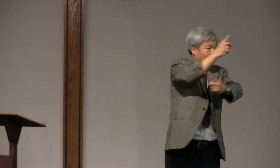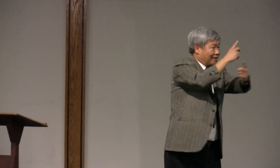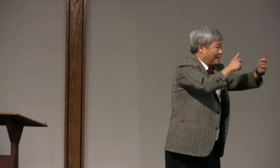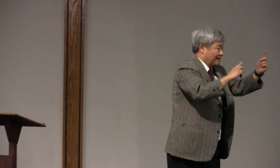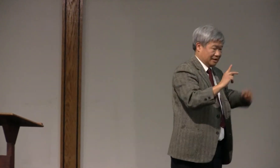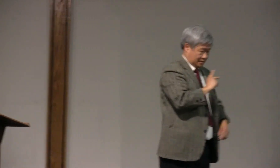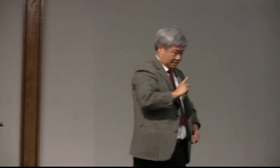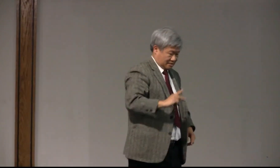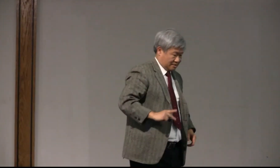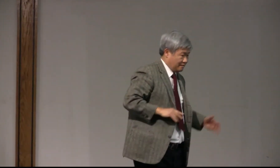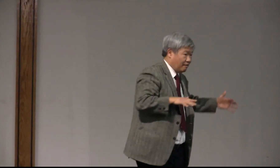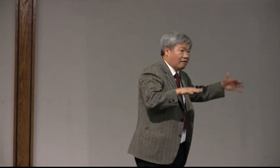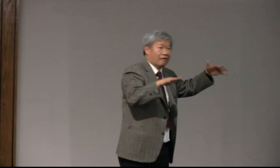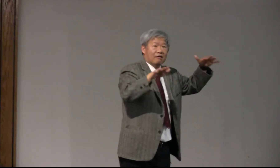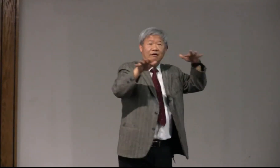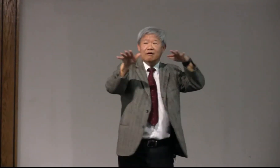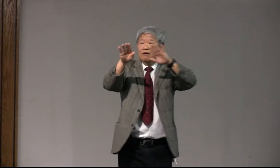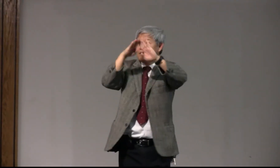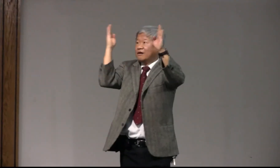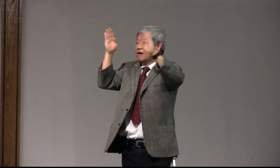When the gates are open, you can come in and walk around.